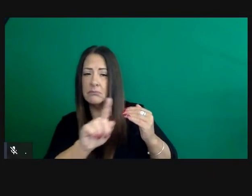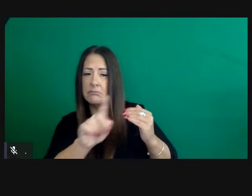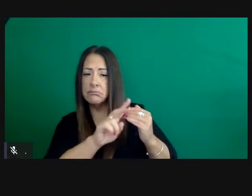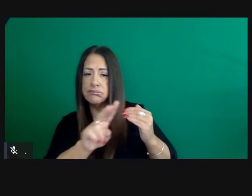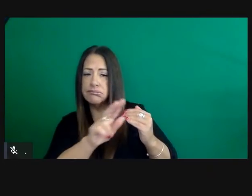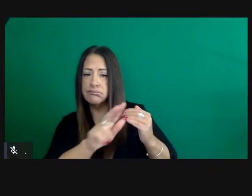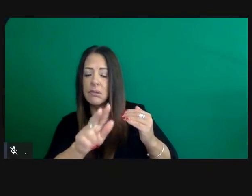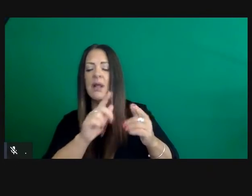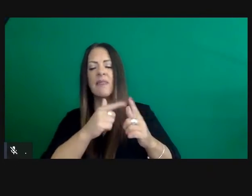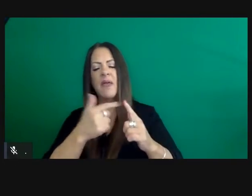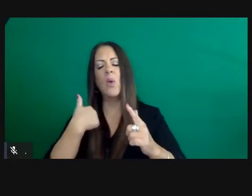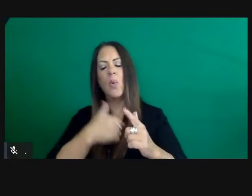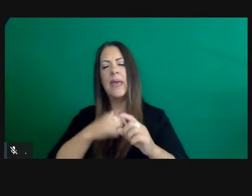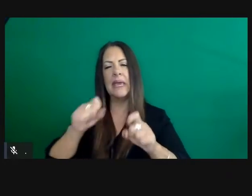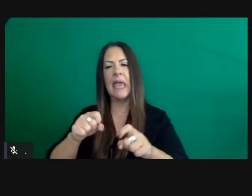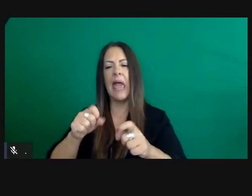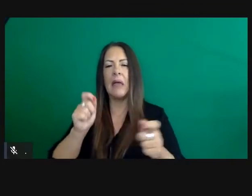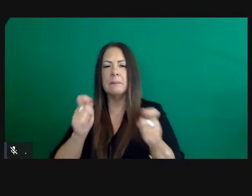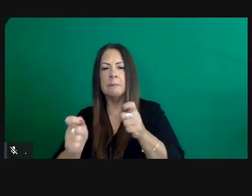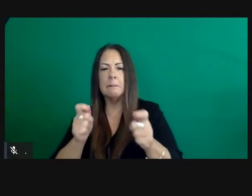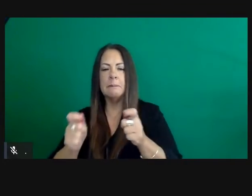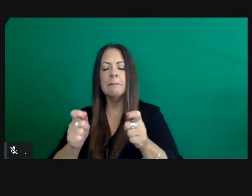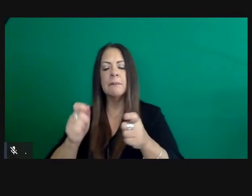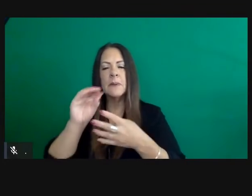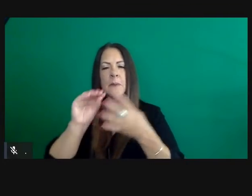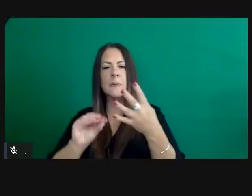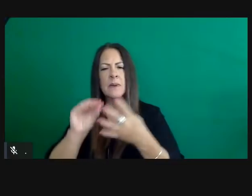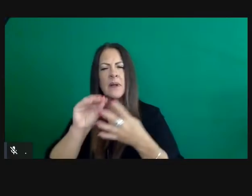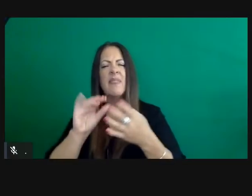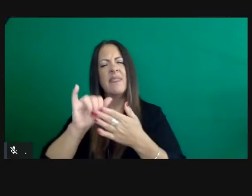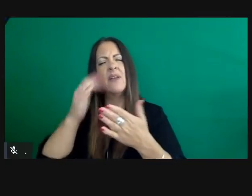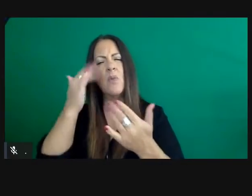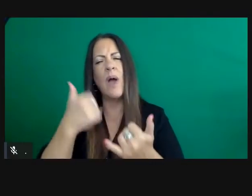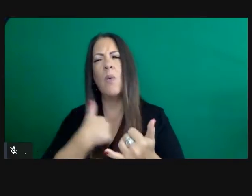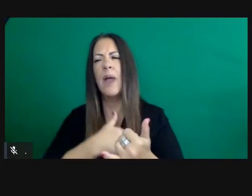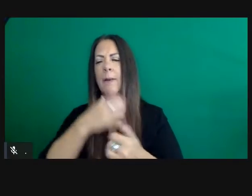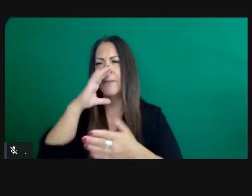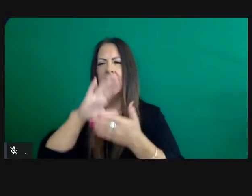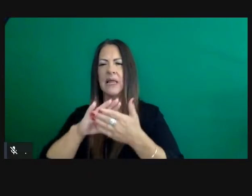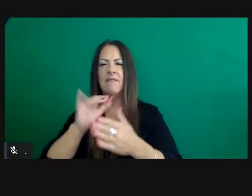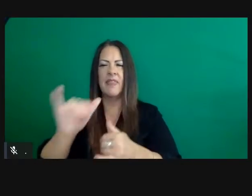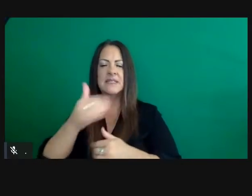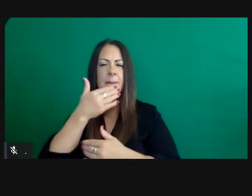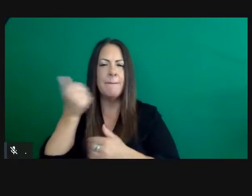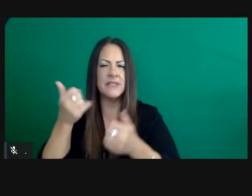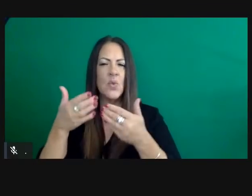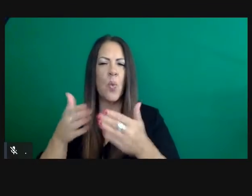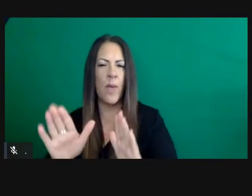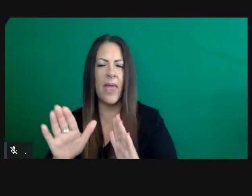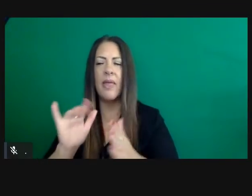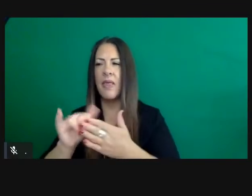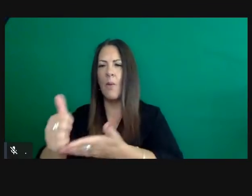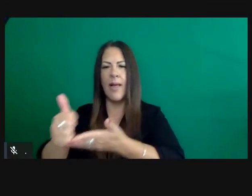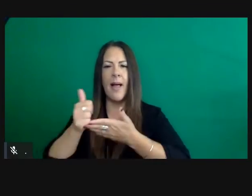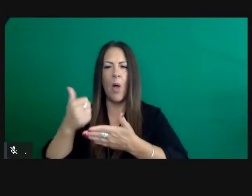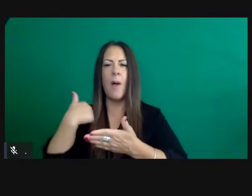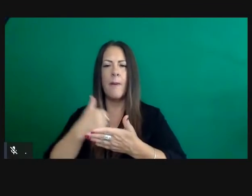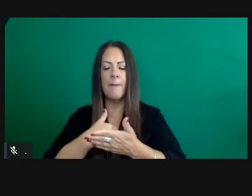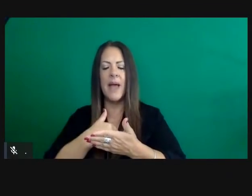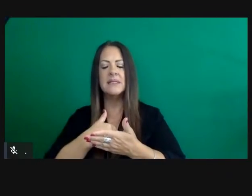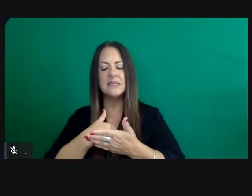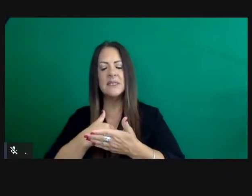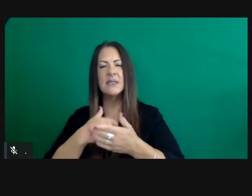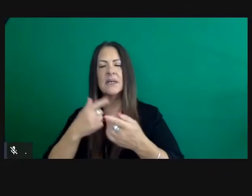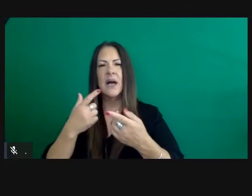into transmission before we do more. And we believe that's going to be an approach that helps us get through some of these